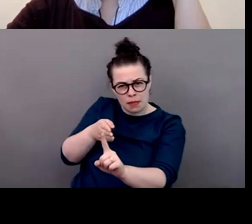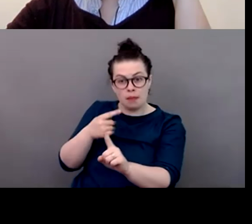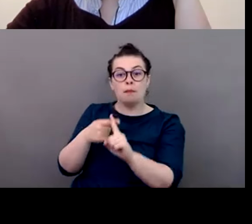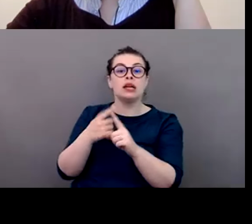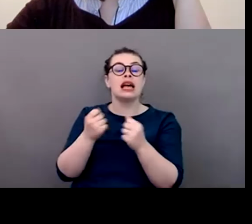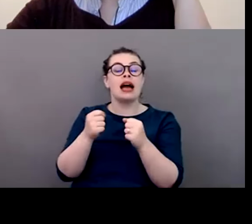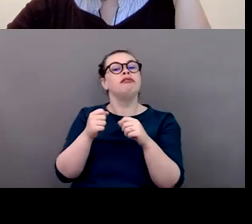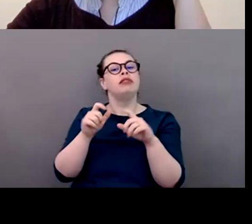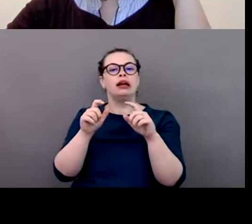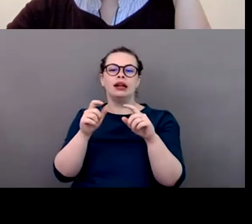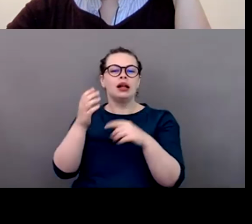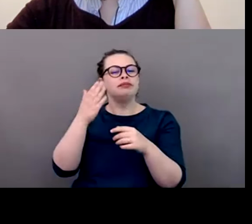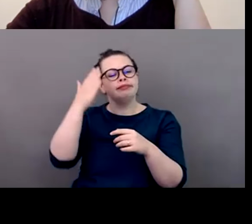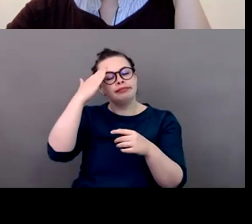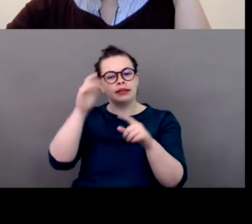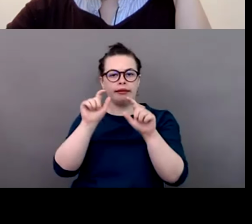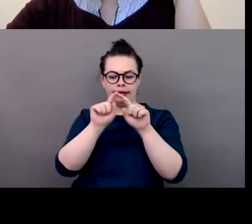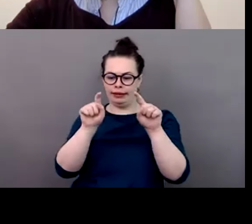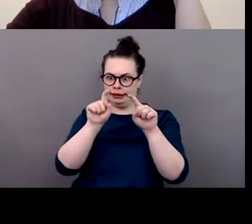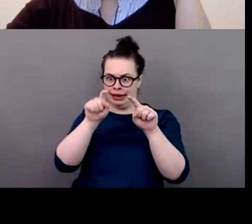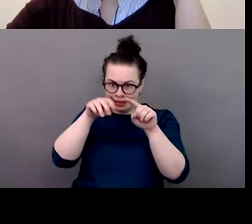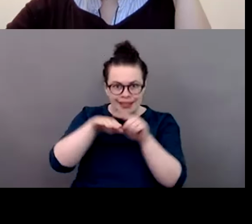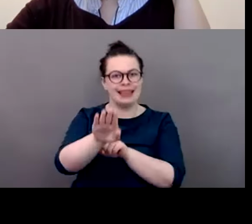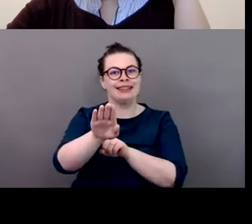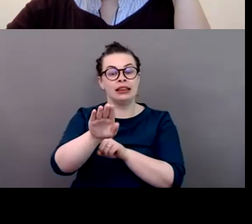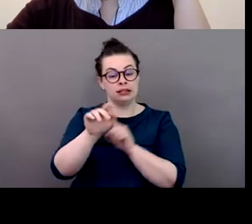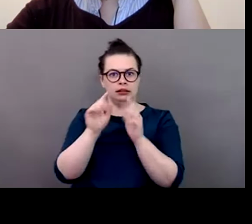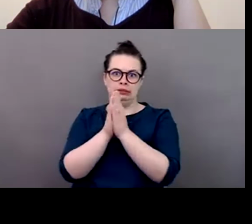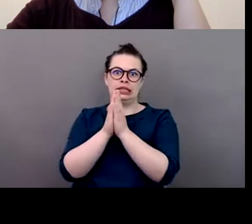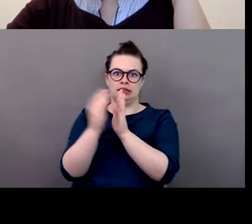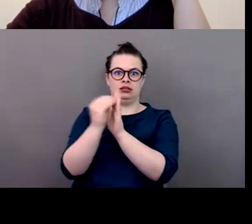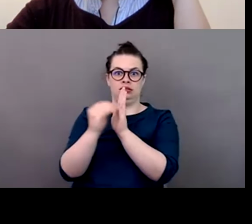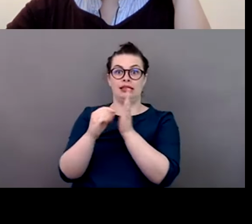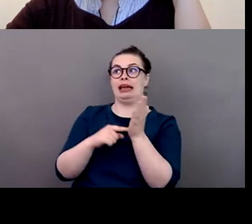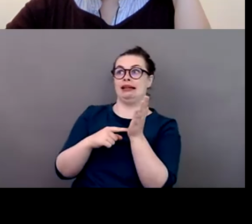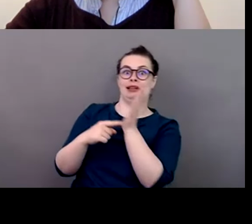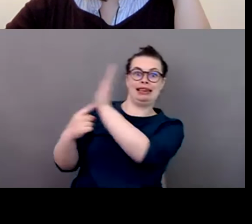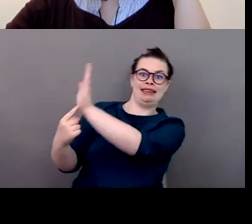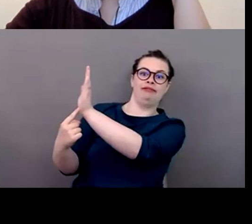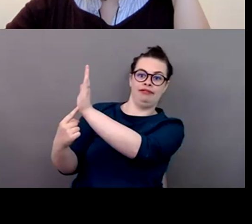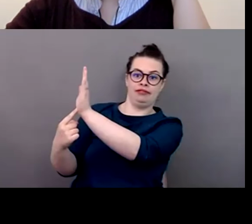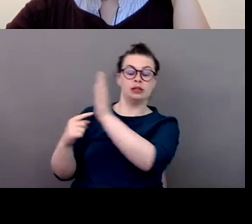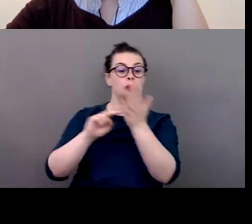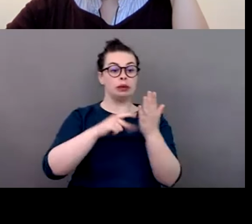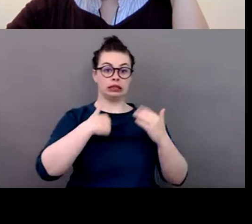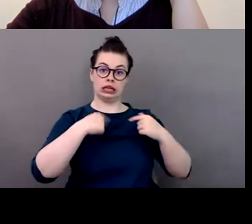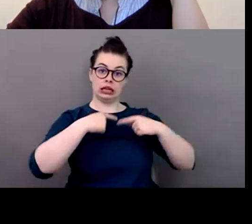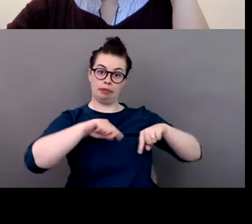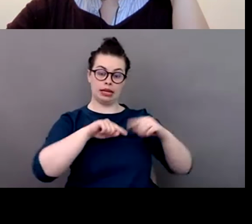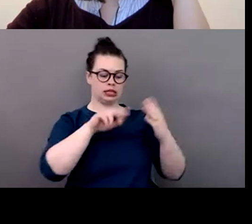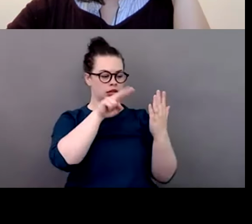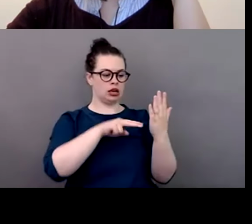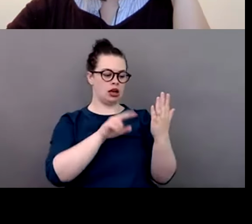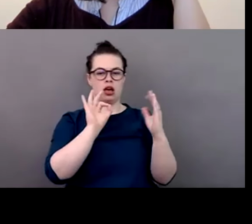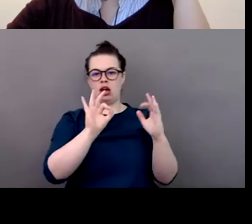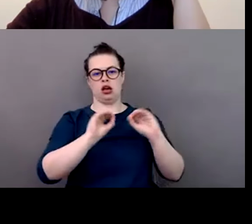but just in order to enable the committee members, to the individual committee members, that is the best thing to